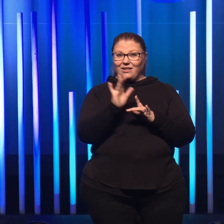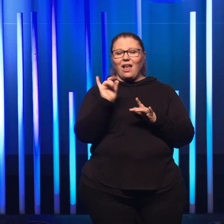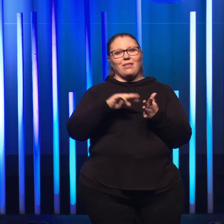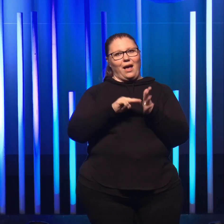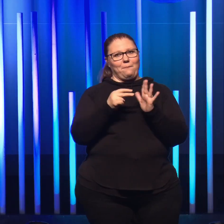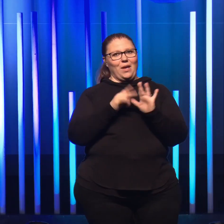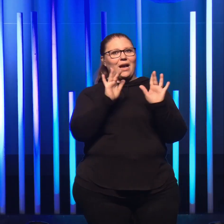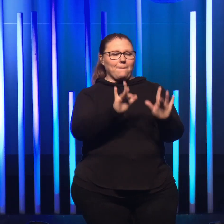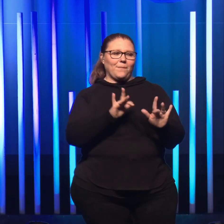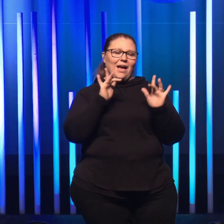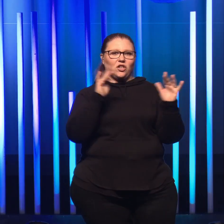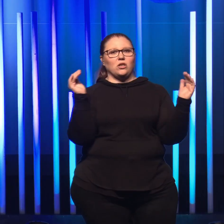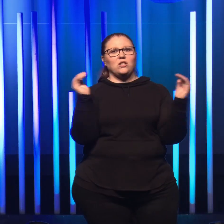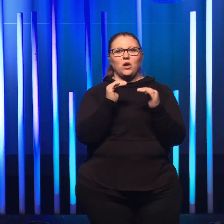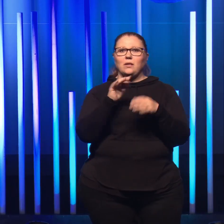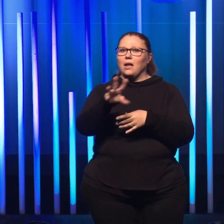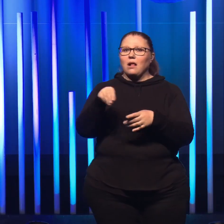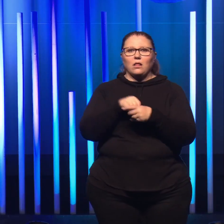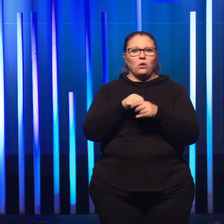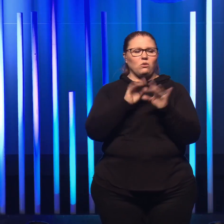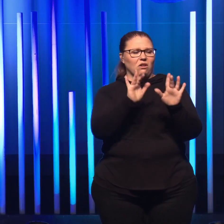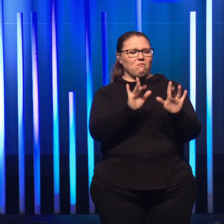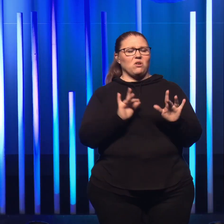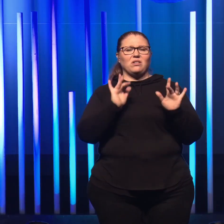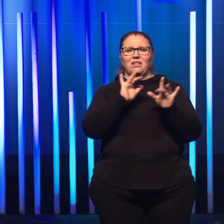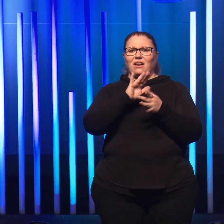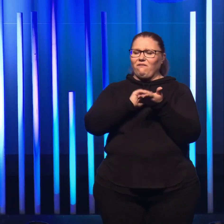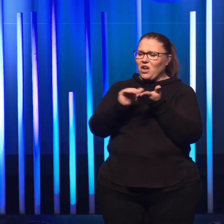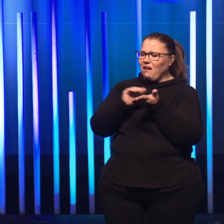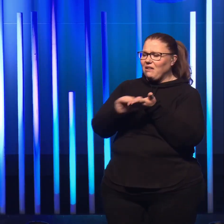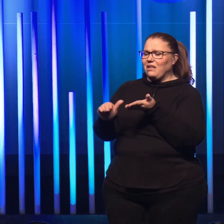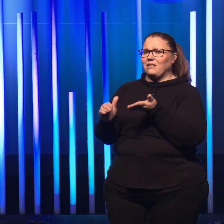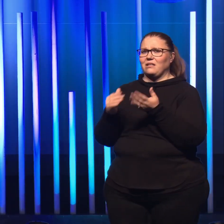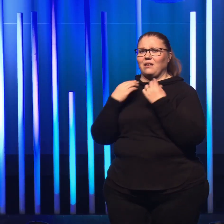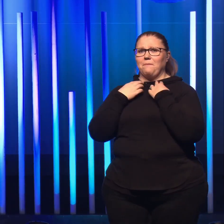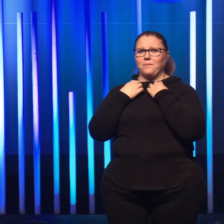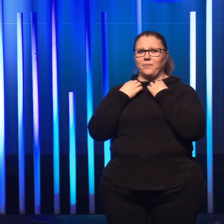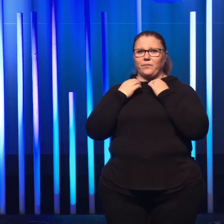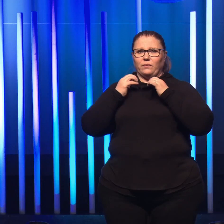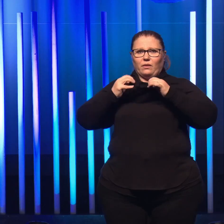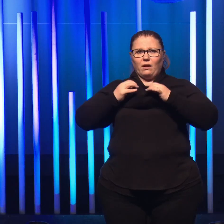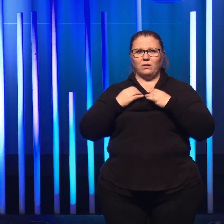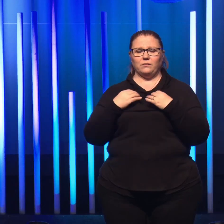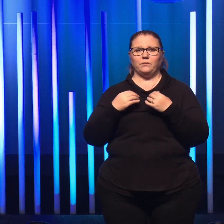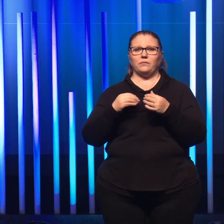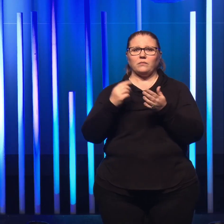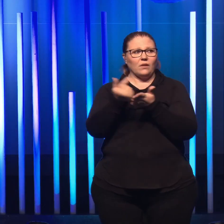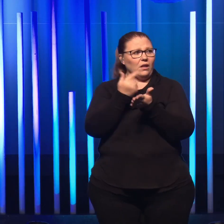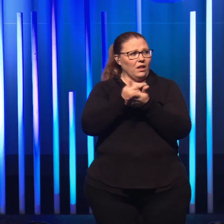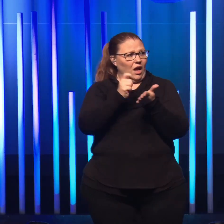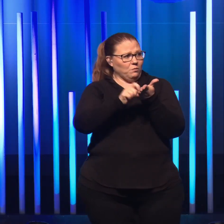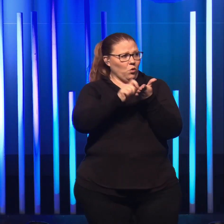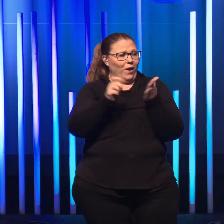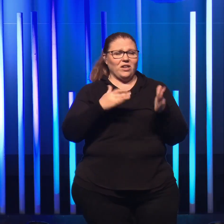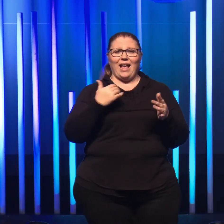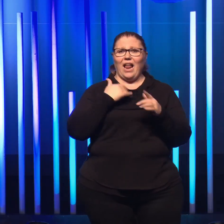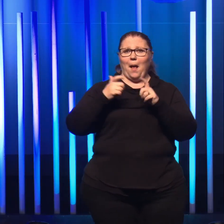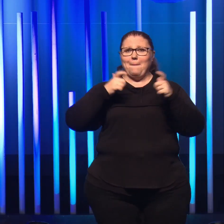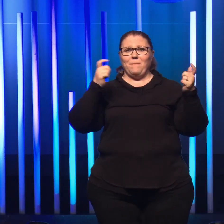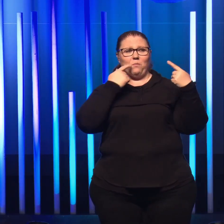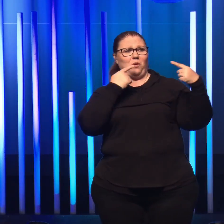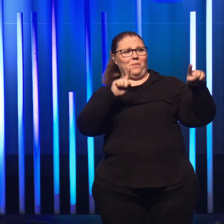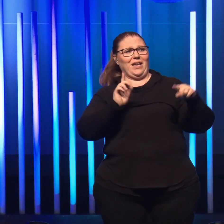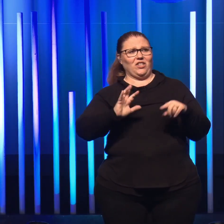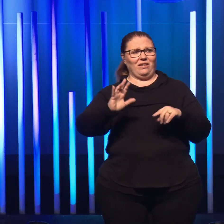and justice and inclusion and mercy and forgiveness. For the gospel writers, it was his great proclamation that day